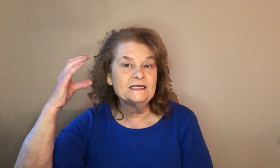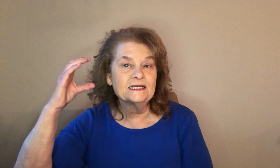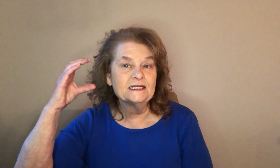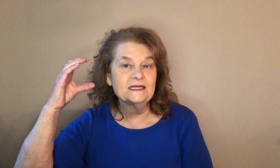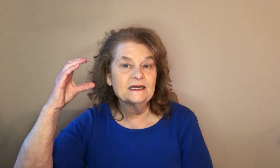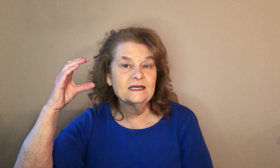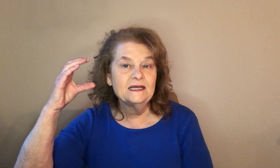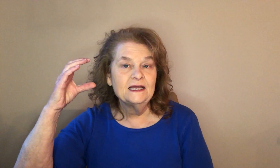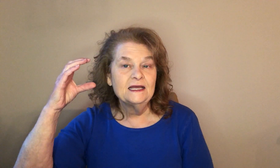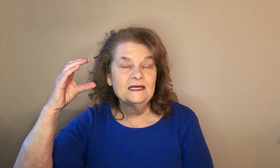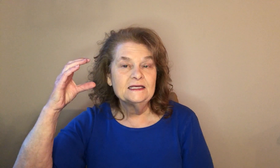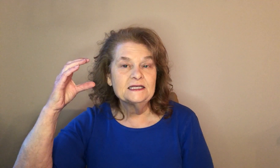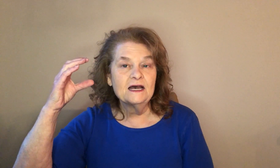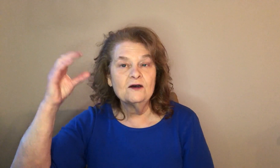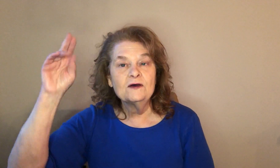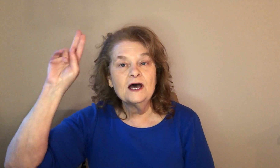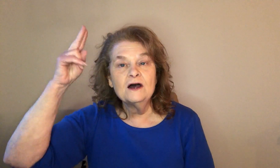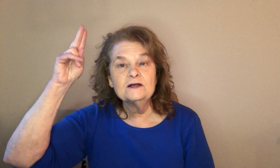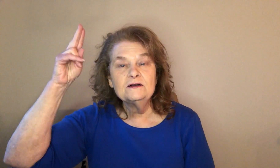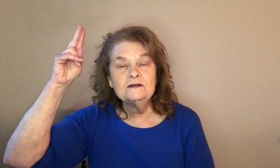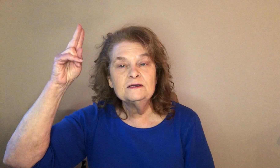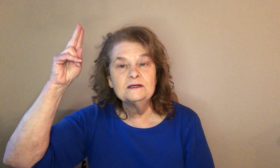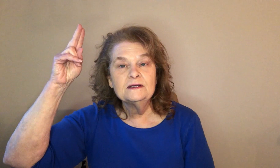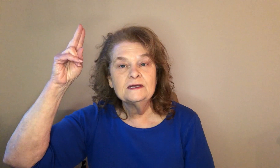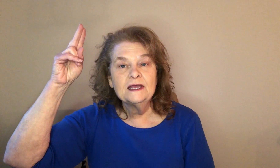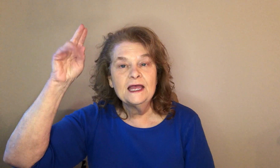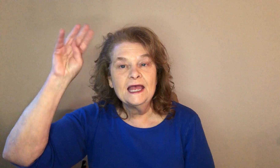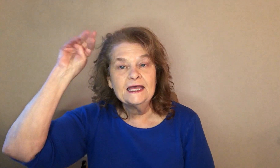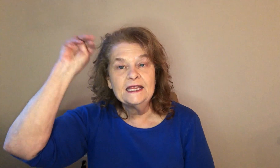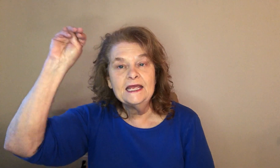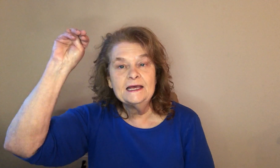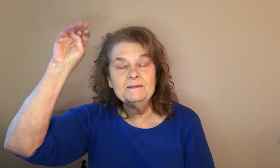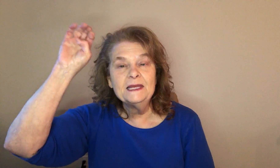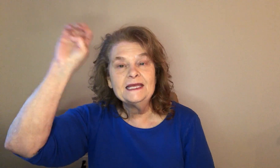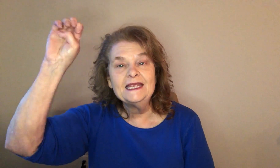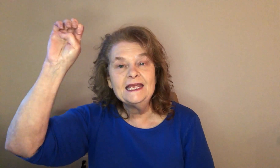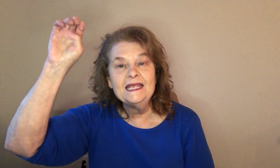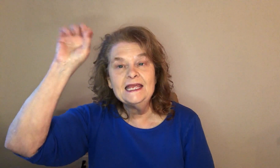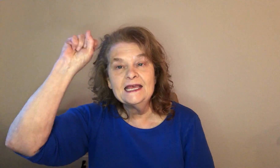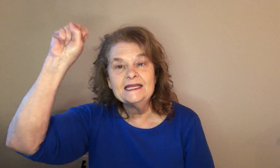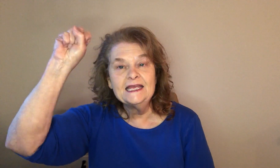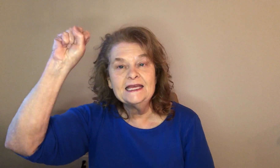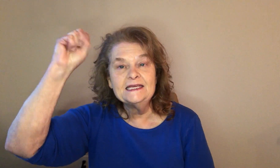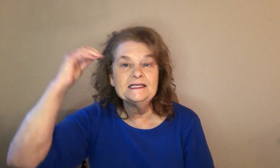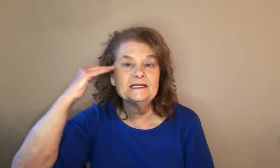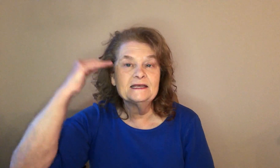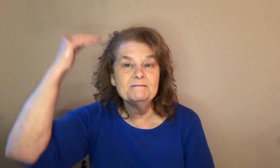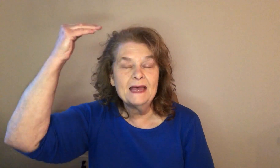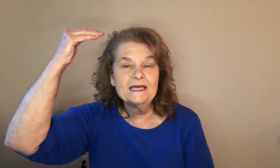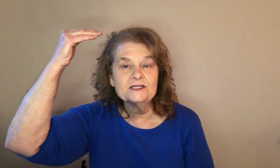cousin. So uncle and him and he and his,